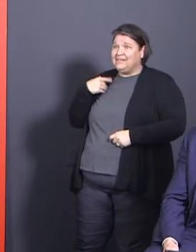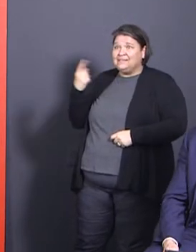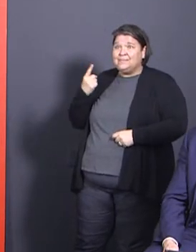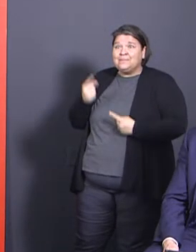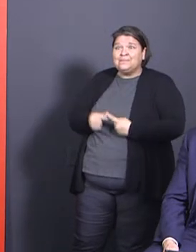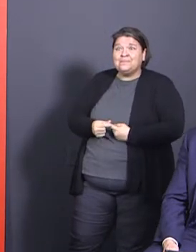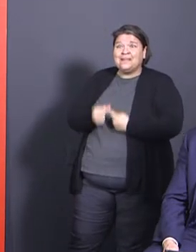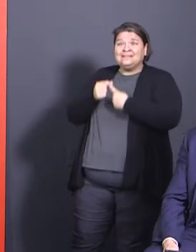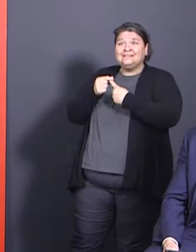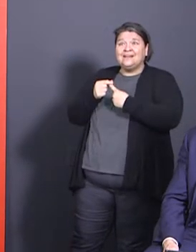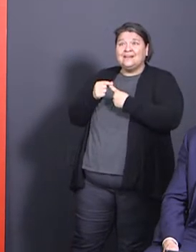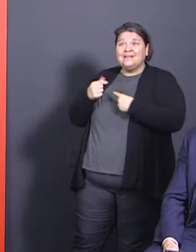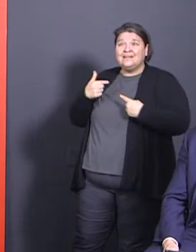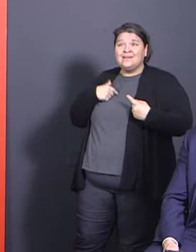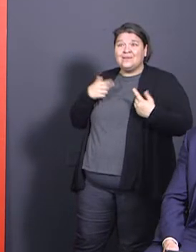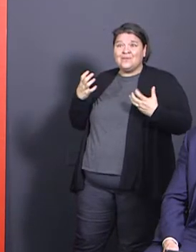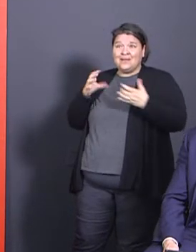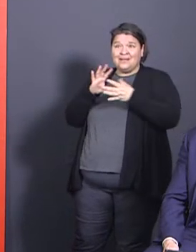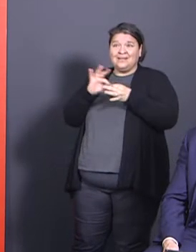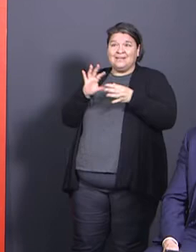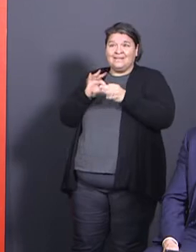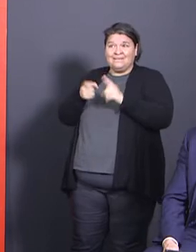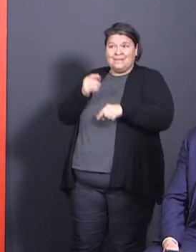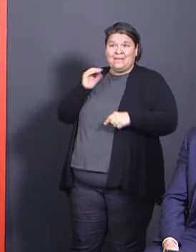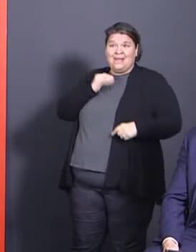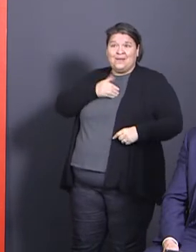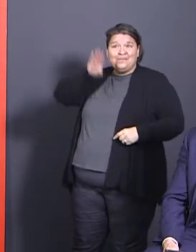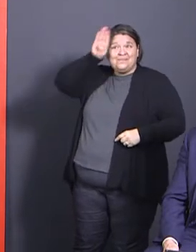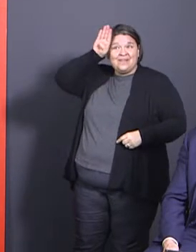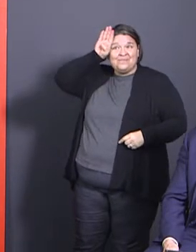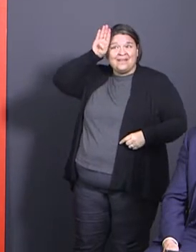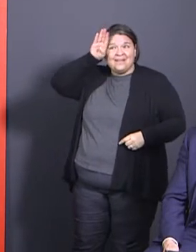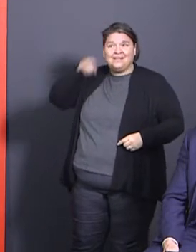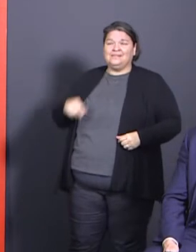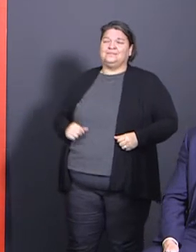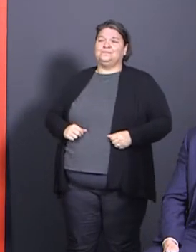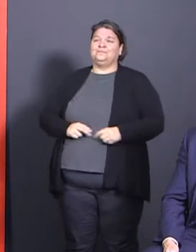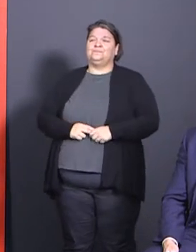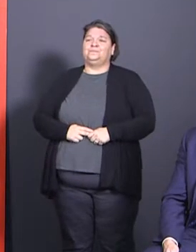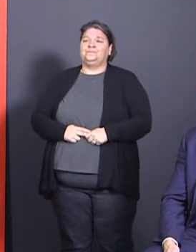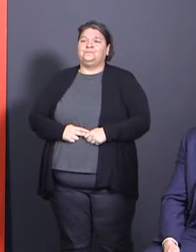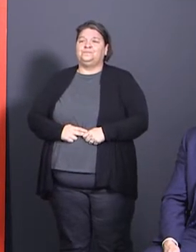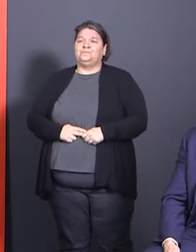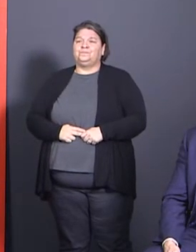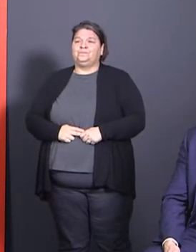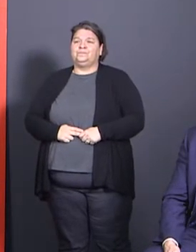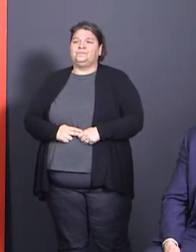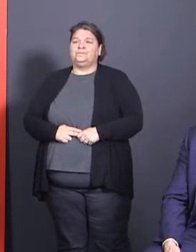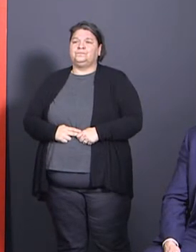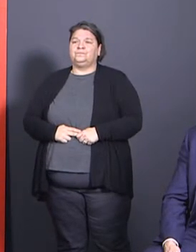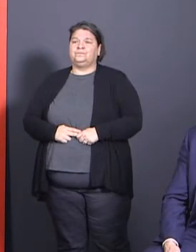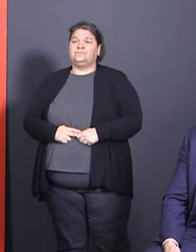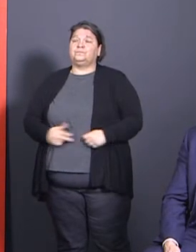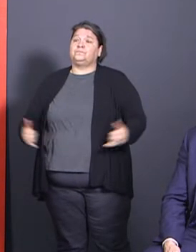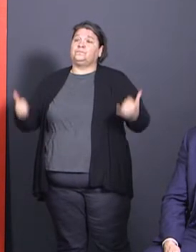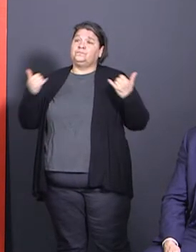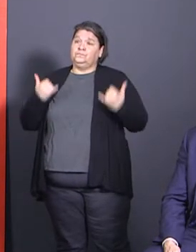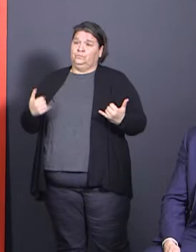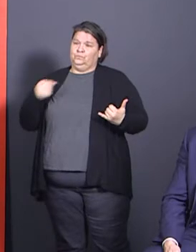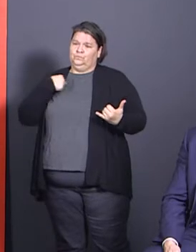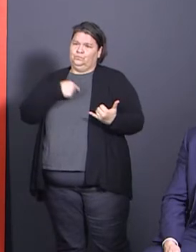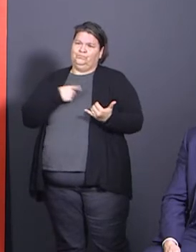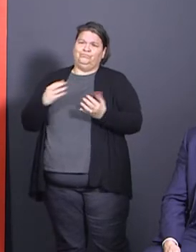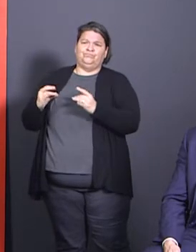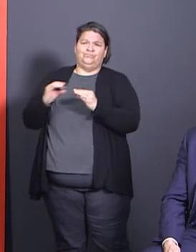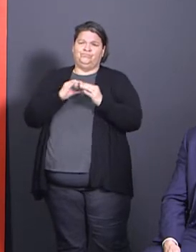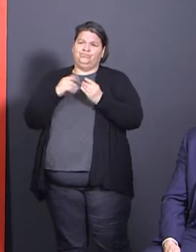of our firefighters and his family are fighting. I do. So while we are gathering to talk about COVID, we're talking about this pandemic